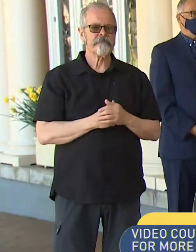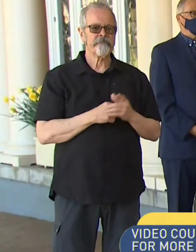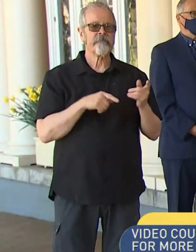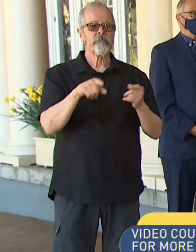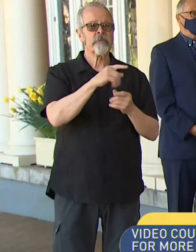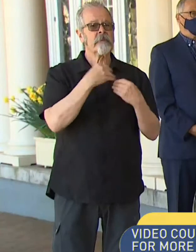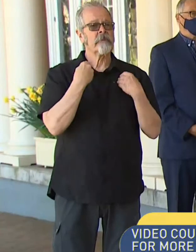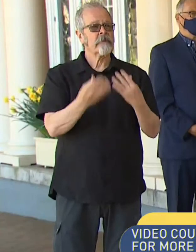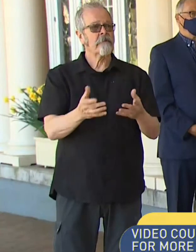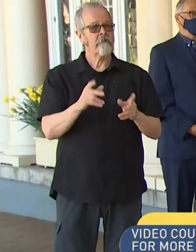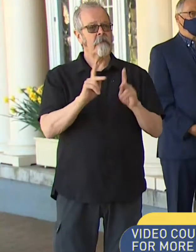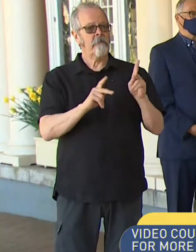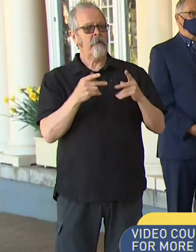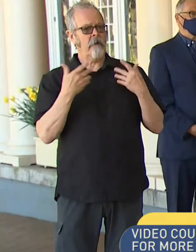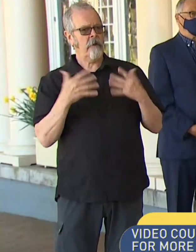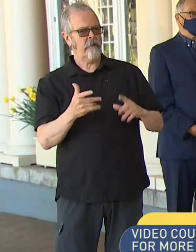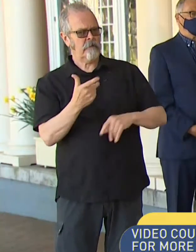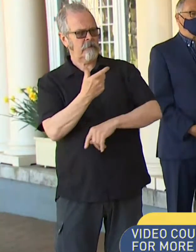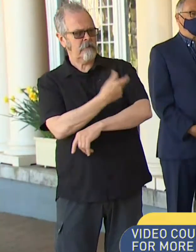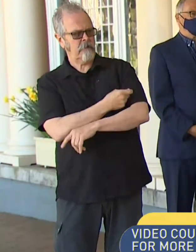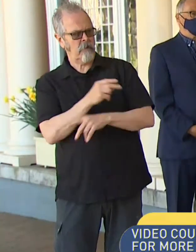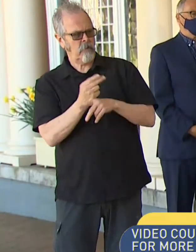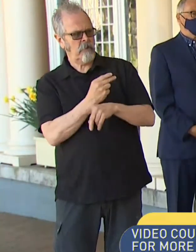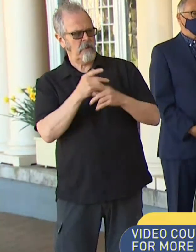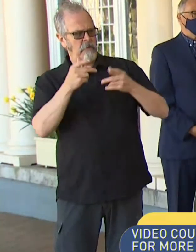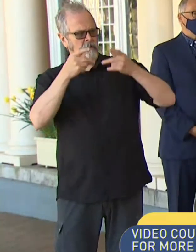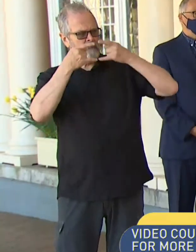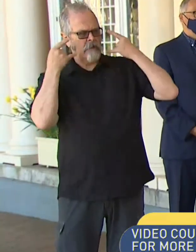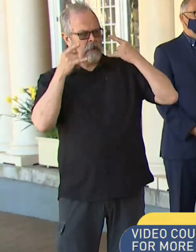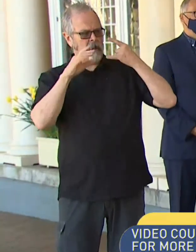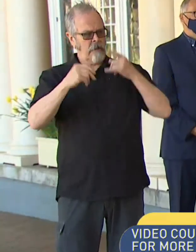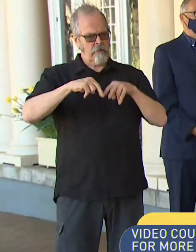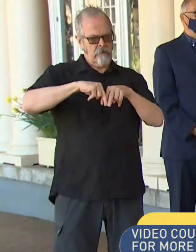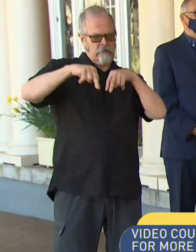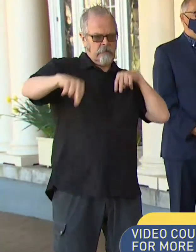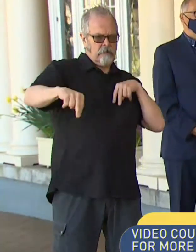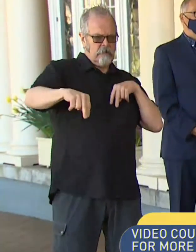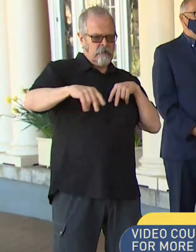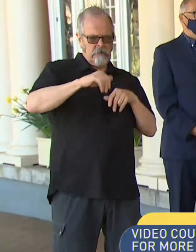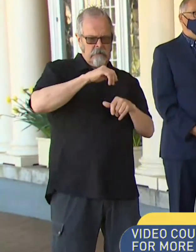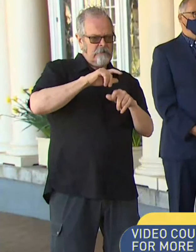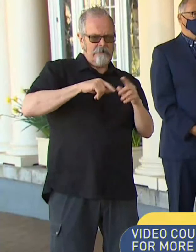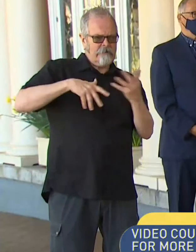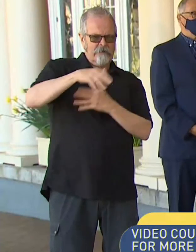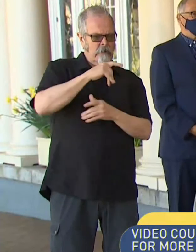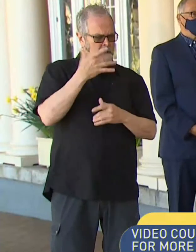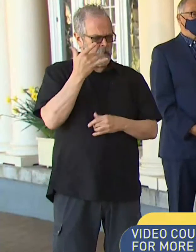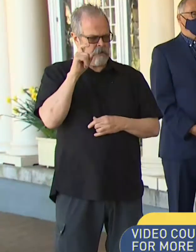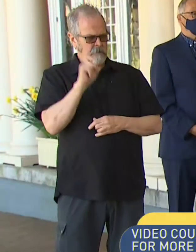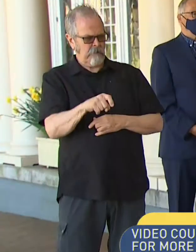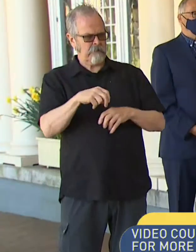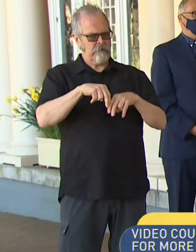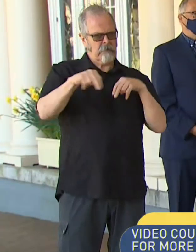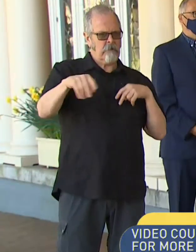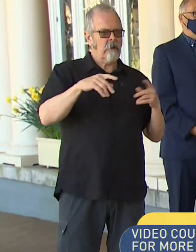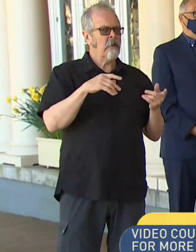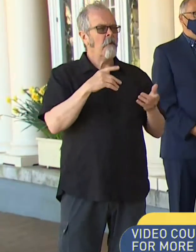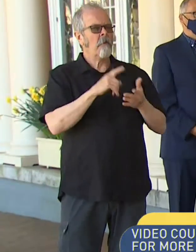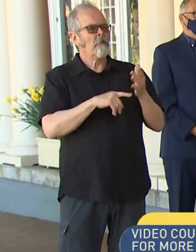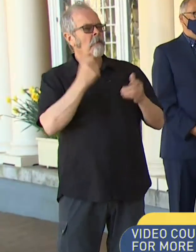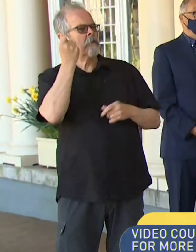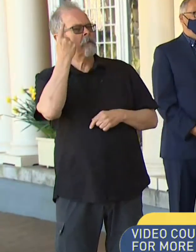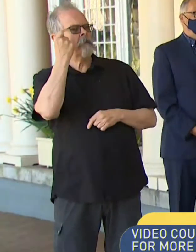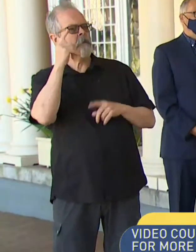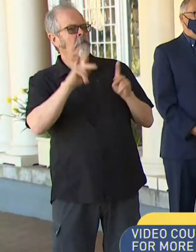terms of whether they should wear masks and maintain social distance, and why would that be necessary? And then what sort of understanding should people have if they only